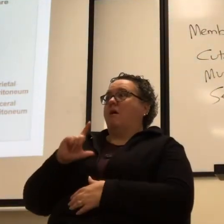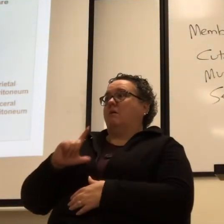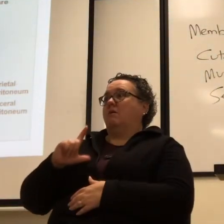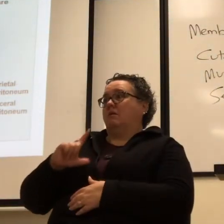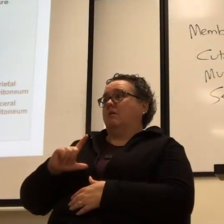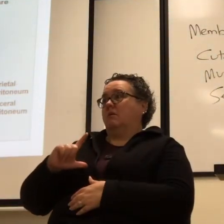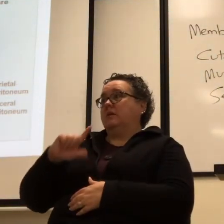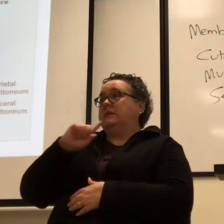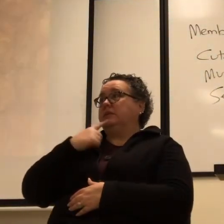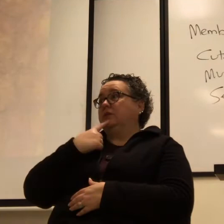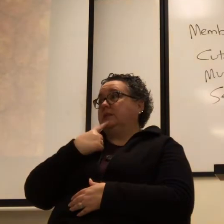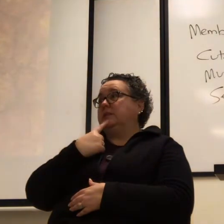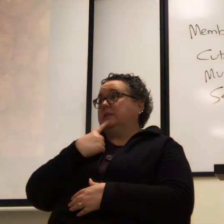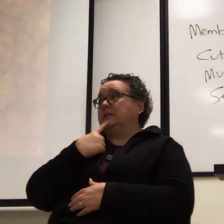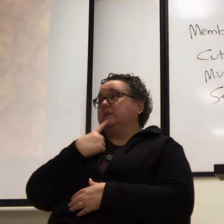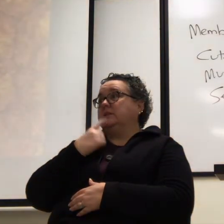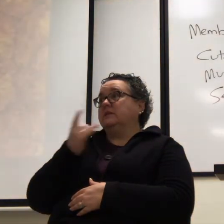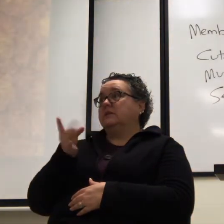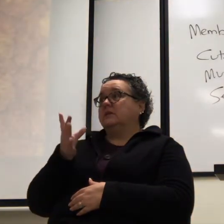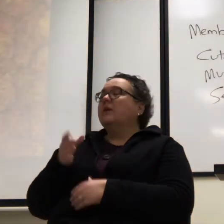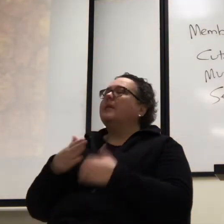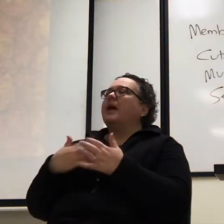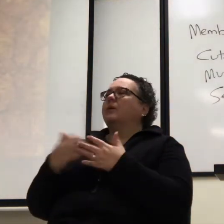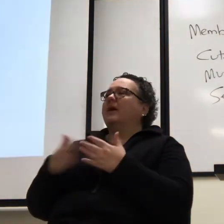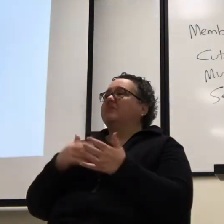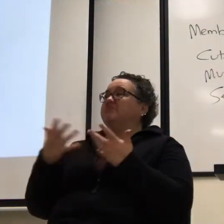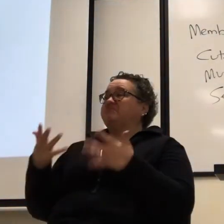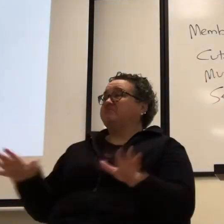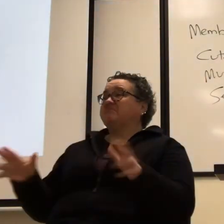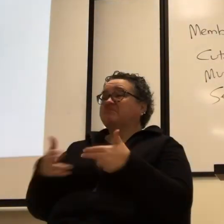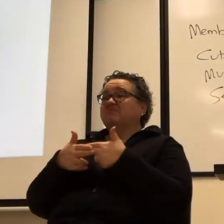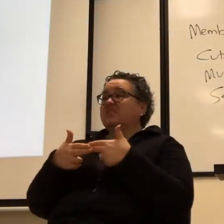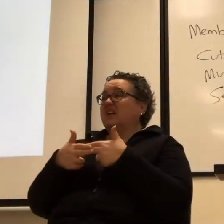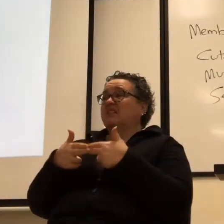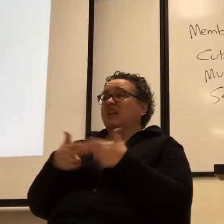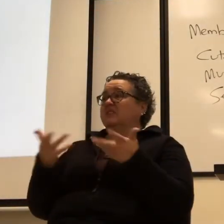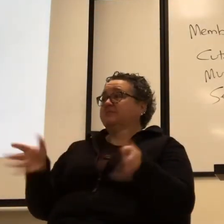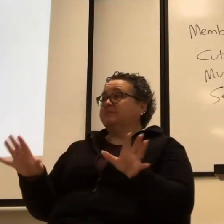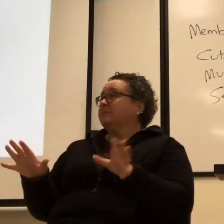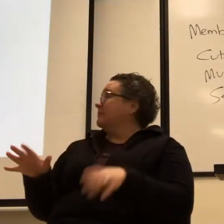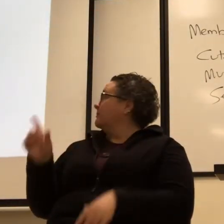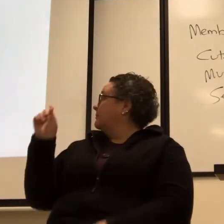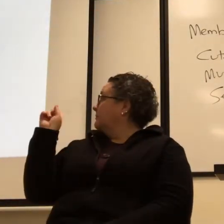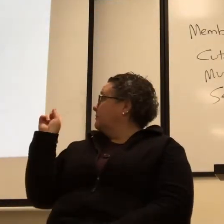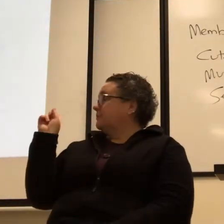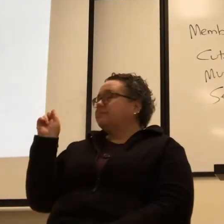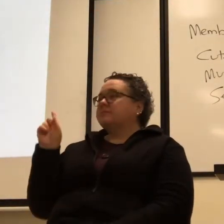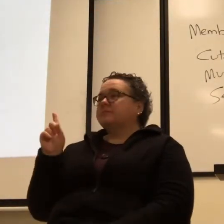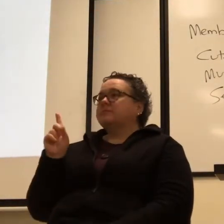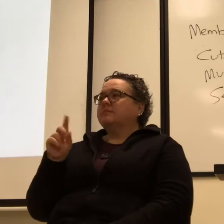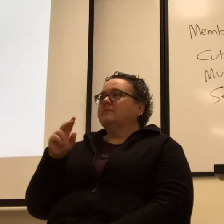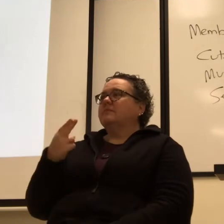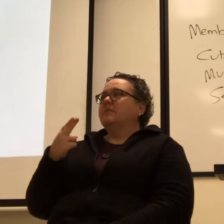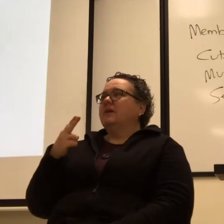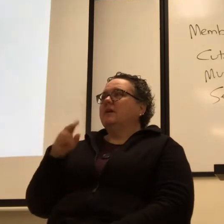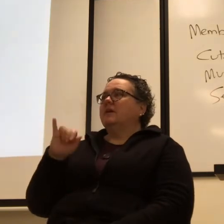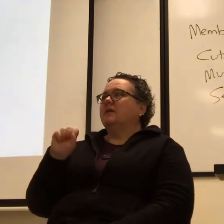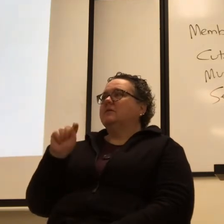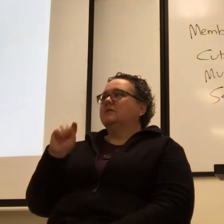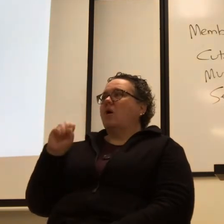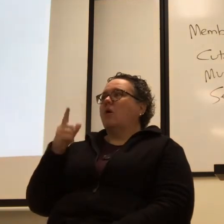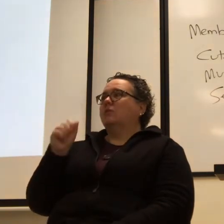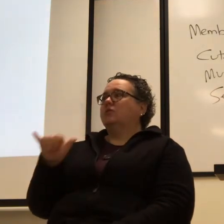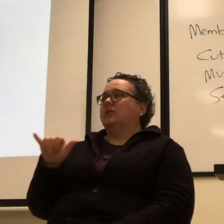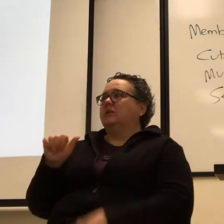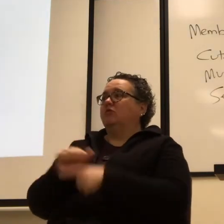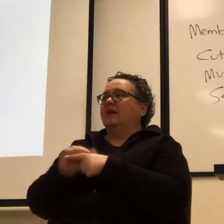So it's very serious. Okay, well, anyways, that's the end of the slides, actually. And these slides, I say histology practice, I don't teach them